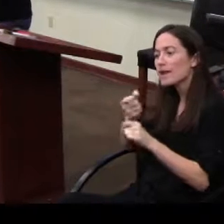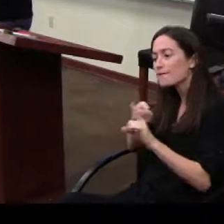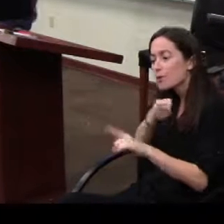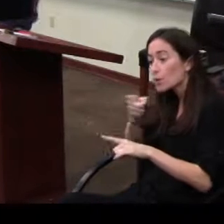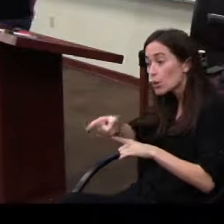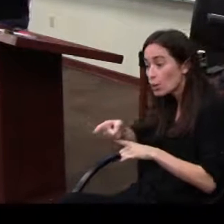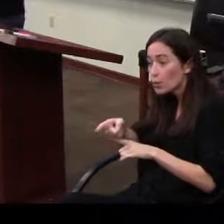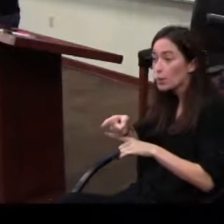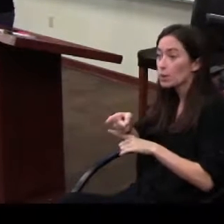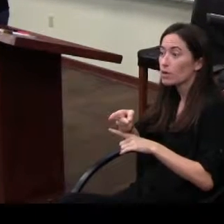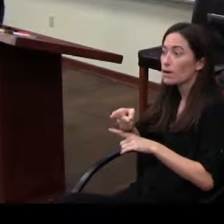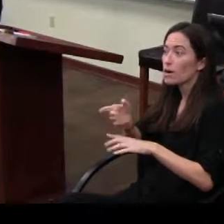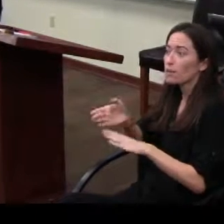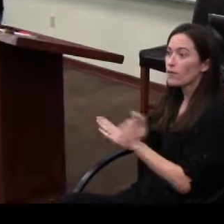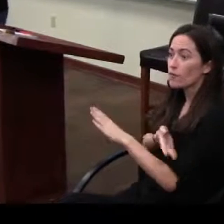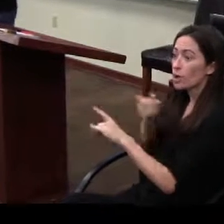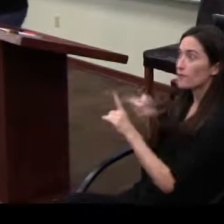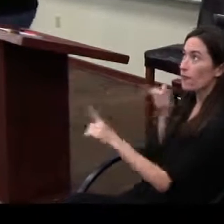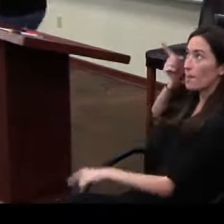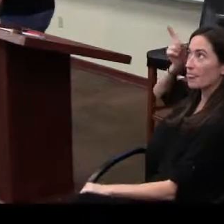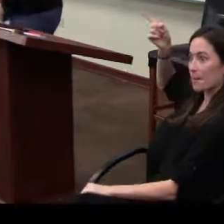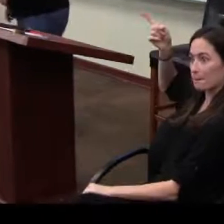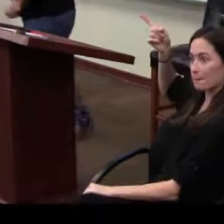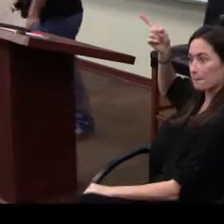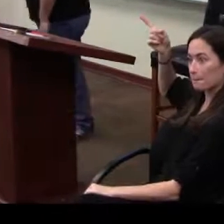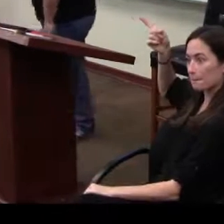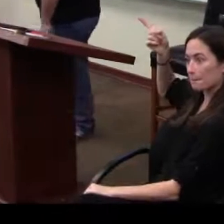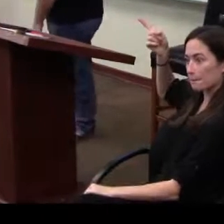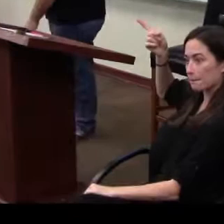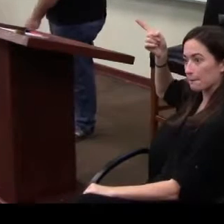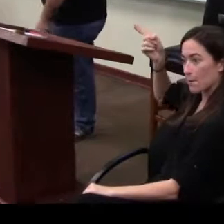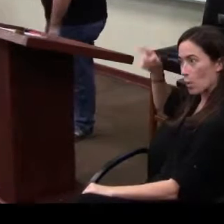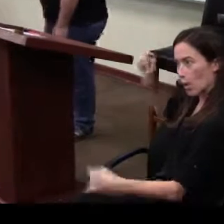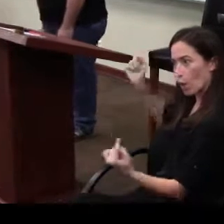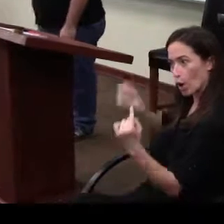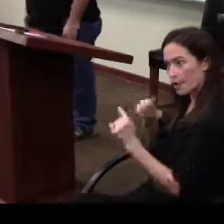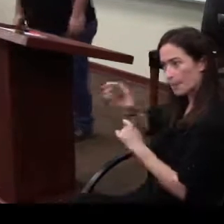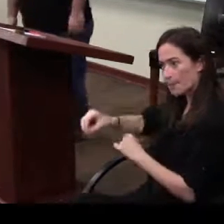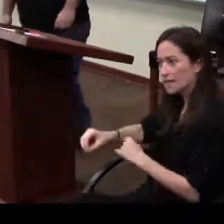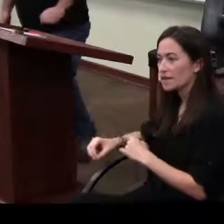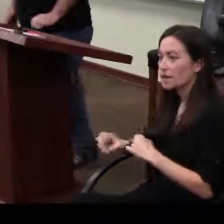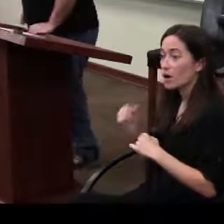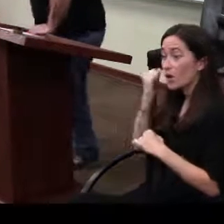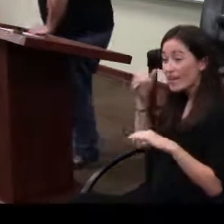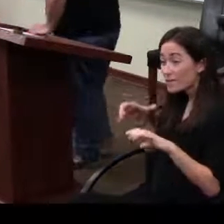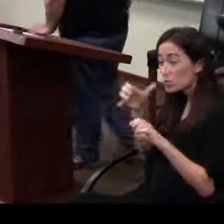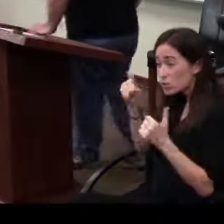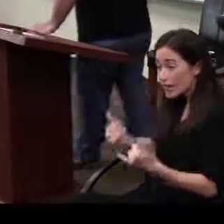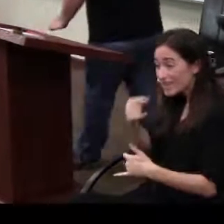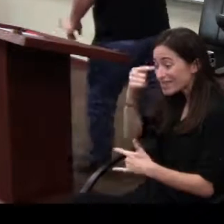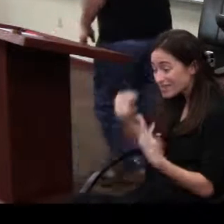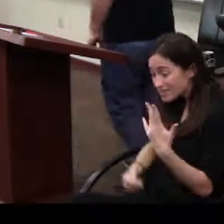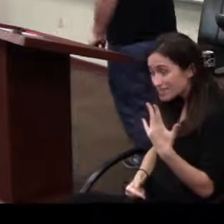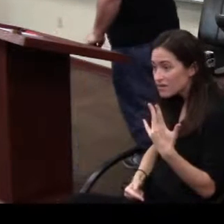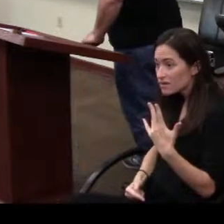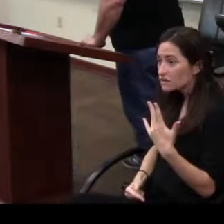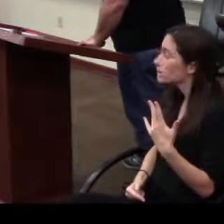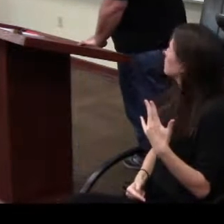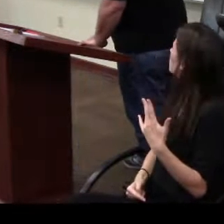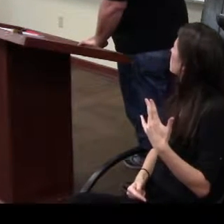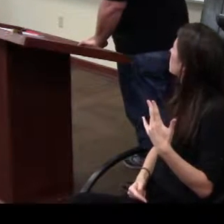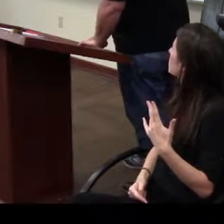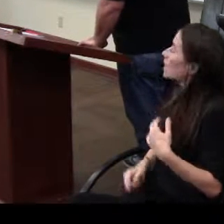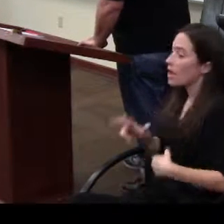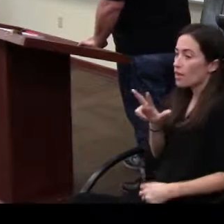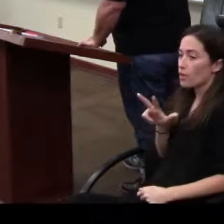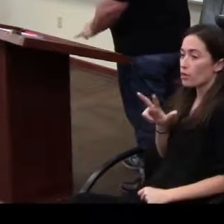payload before they're getting it from them with a malicious payload. Okay? And if you do all this, this is